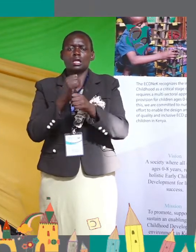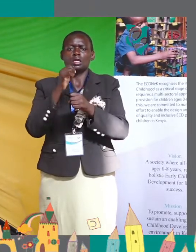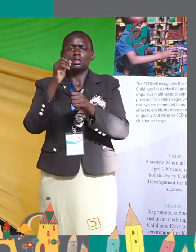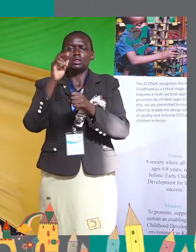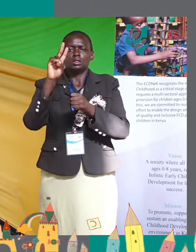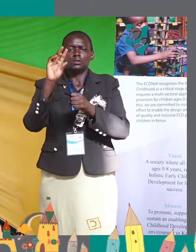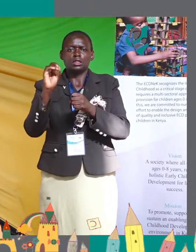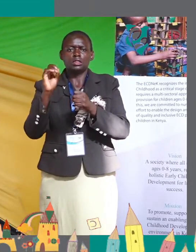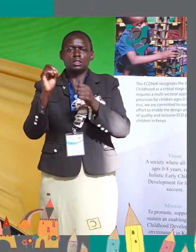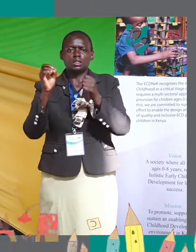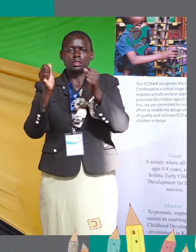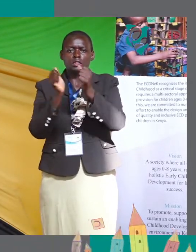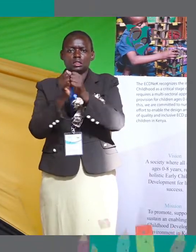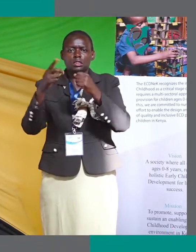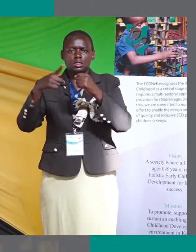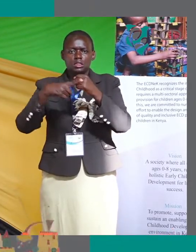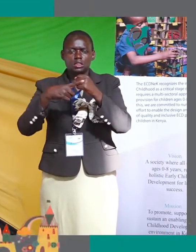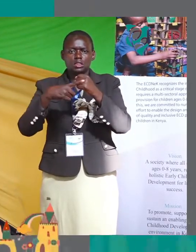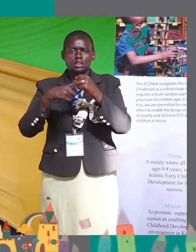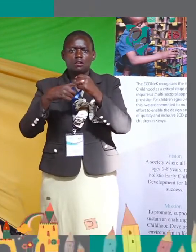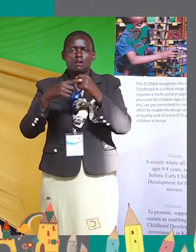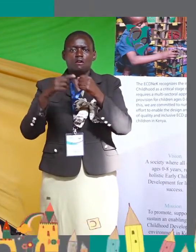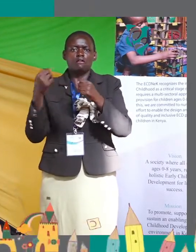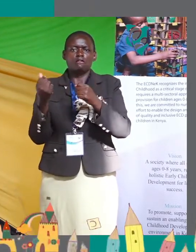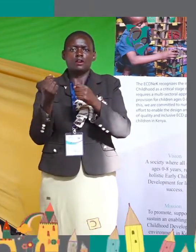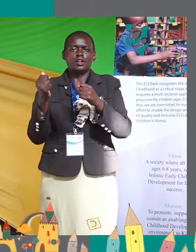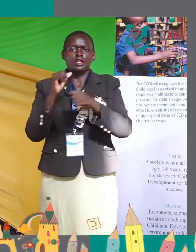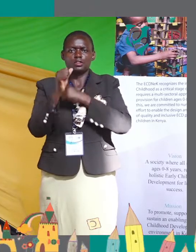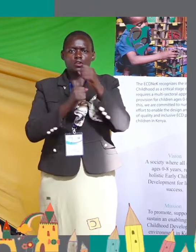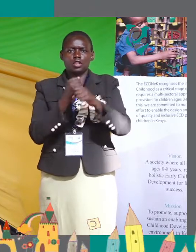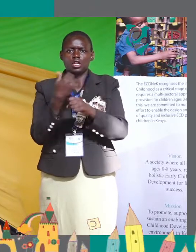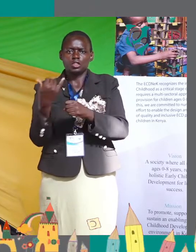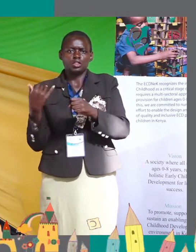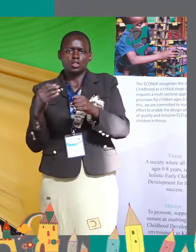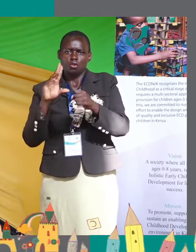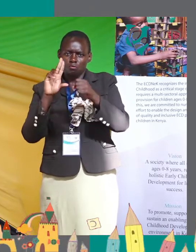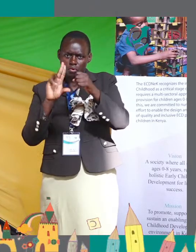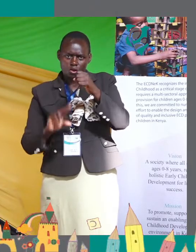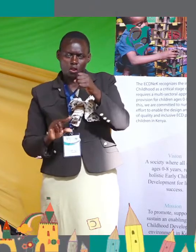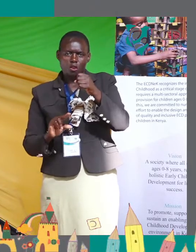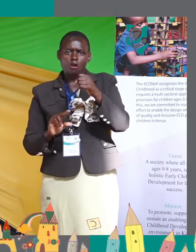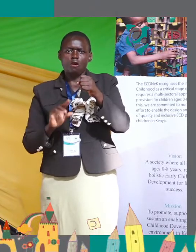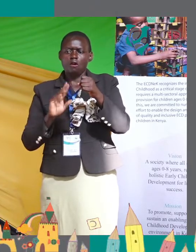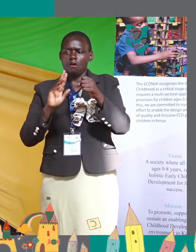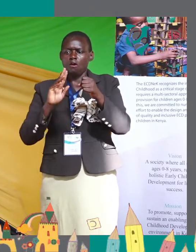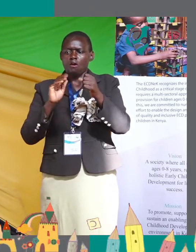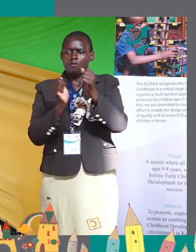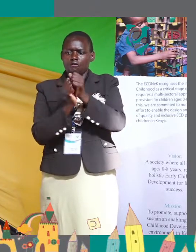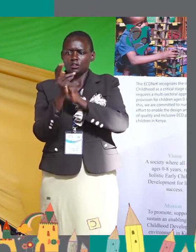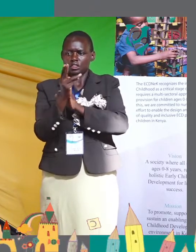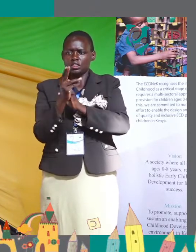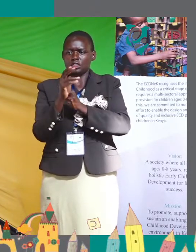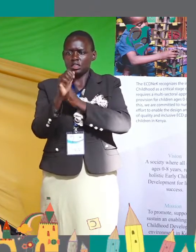2016, 2017, that financial year, children below 14 years who are pregnant were